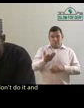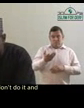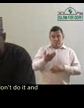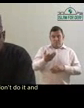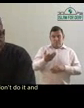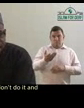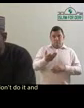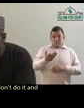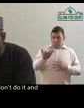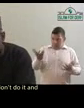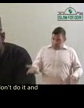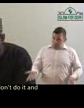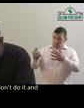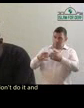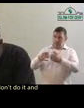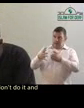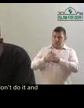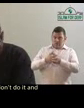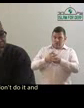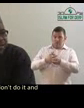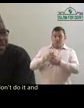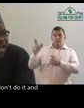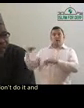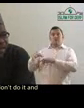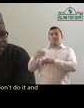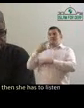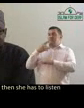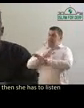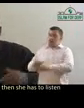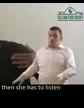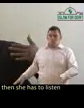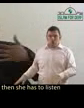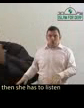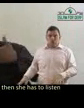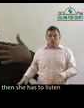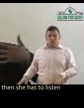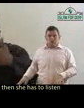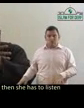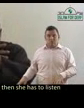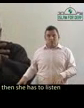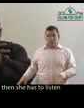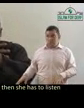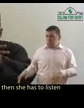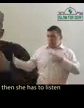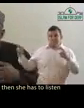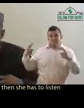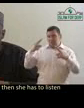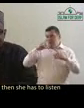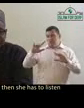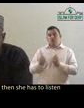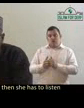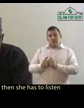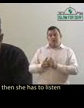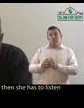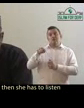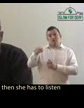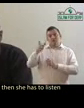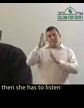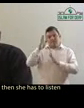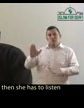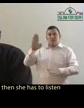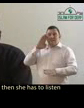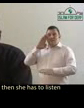do it, and the husband says, don't do it, and there's a conflict that cannot be harmonized, then she has to listen